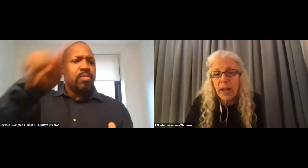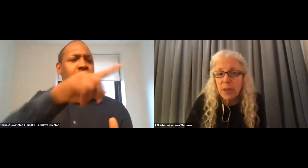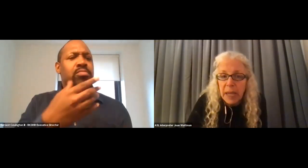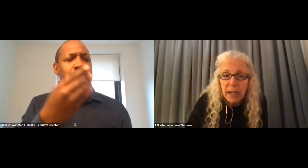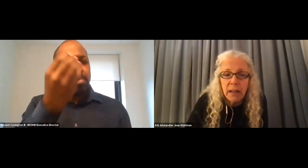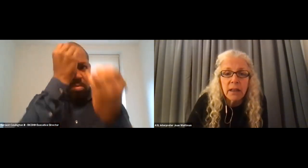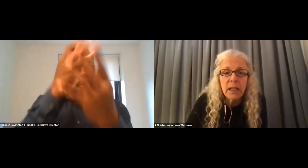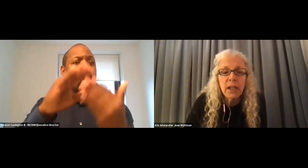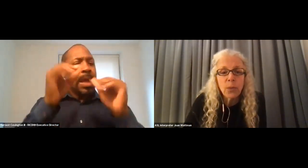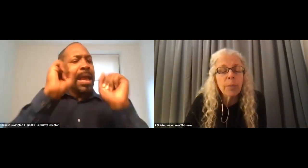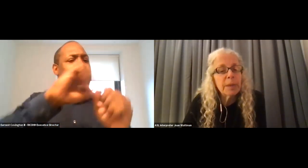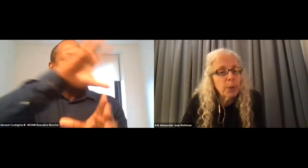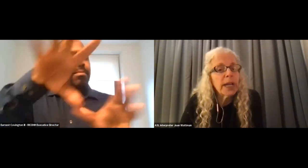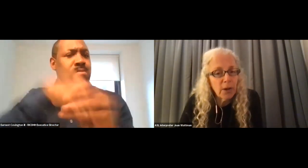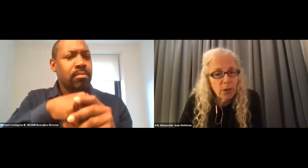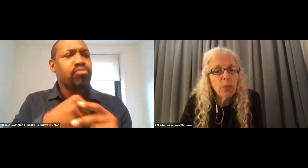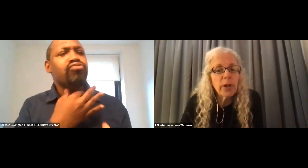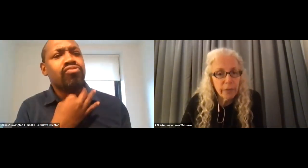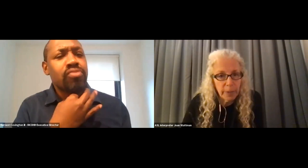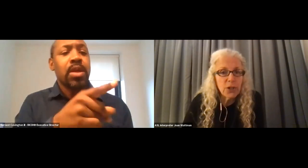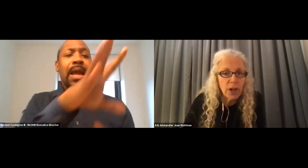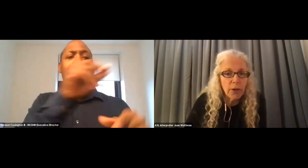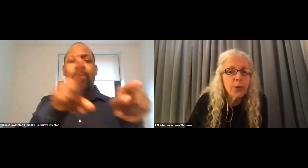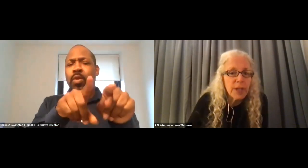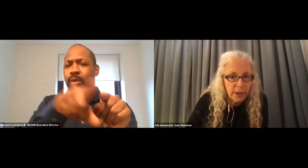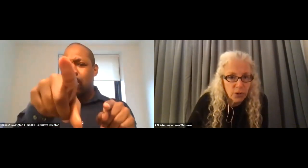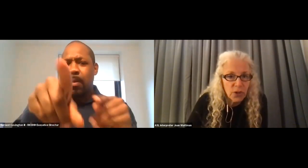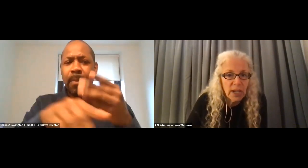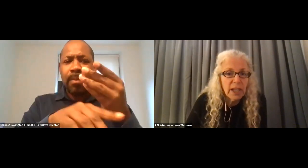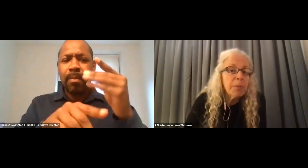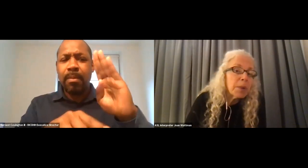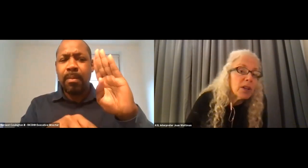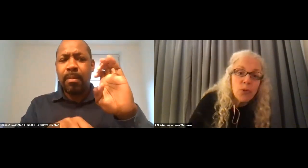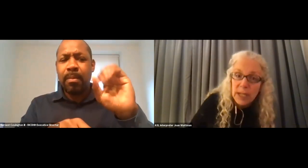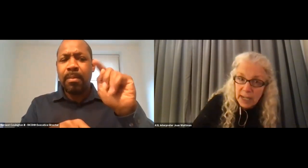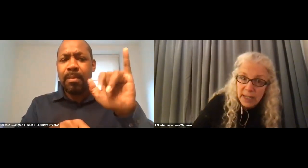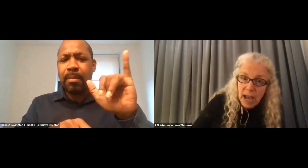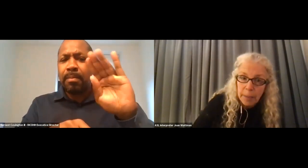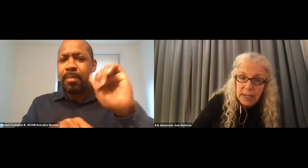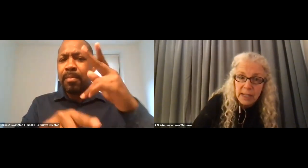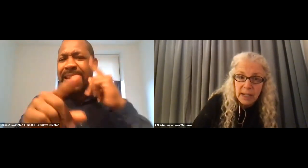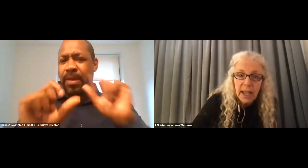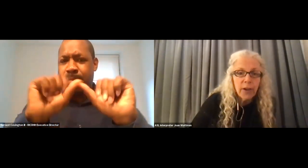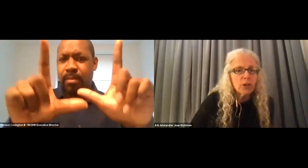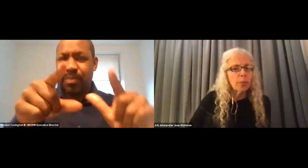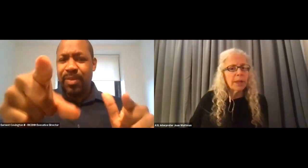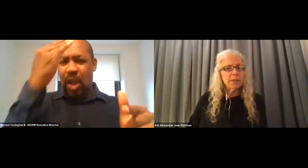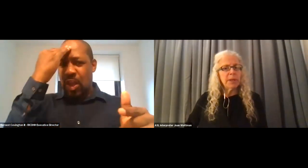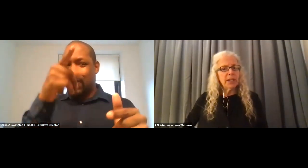have the panel. We'll be putting out more information in our newsletters if people are interested in the topics. And also, Betsy Beach,